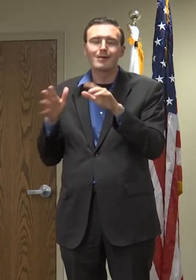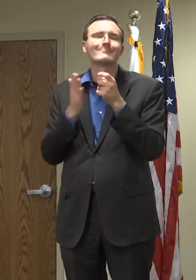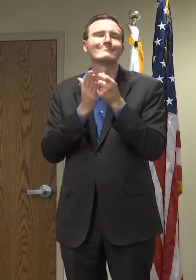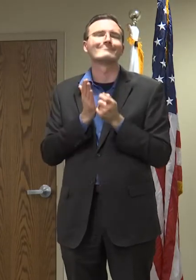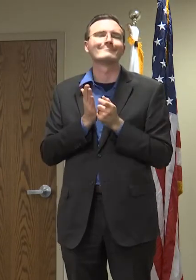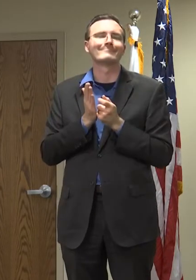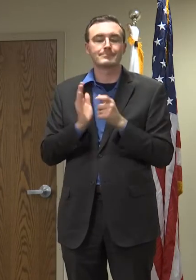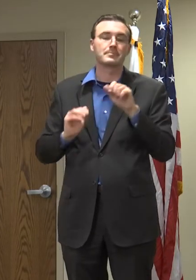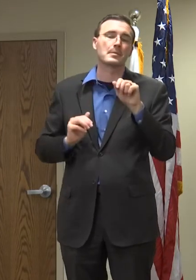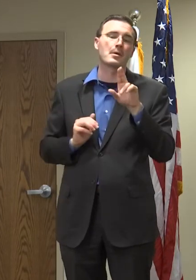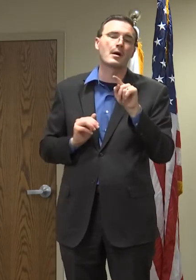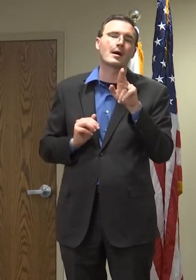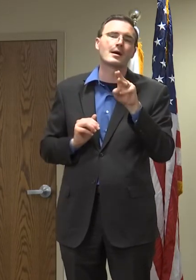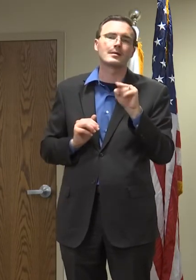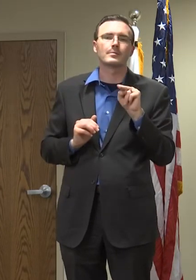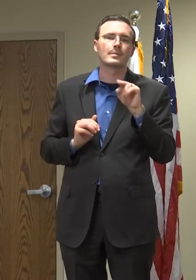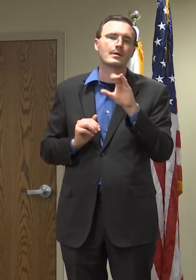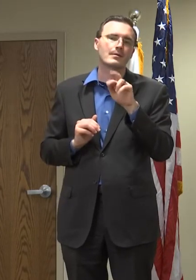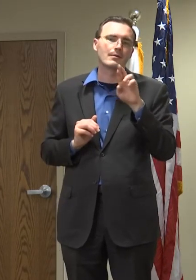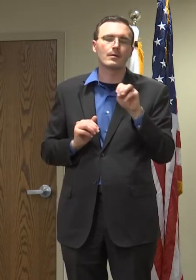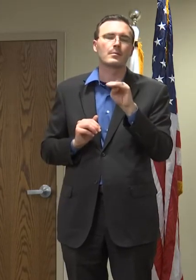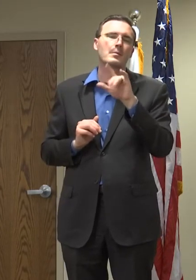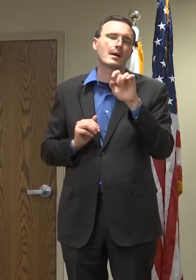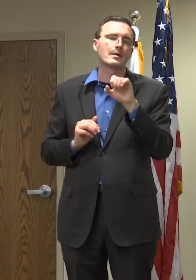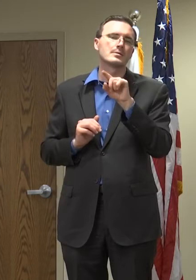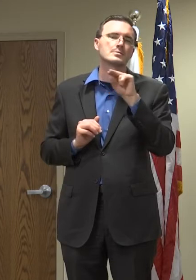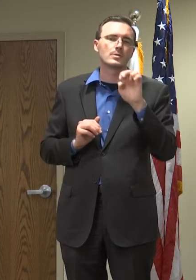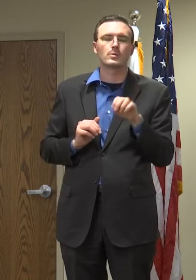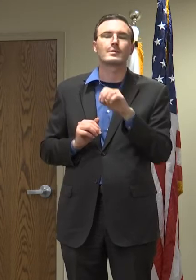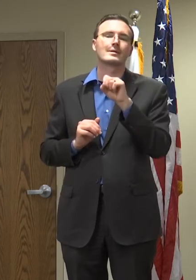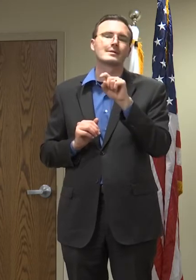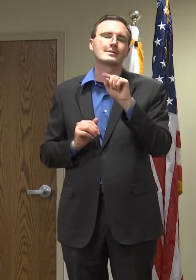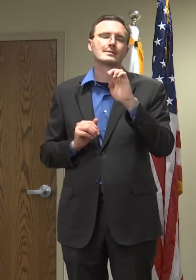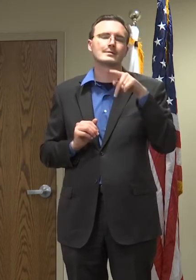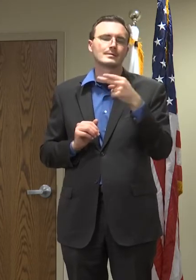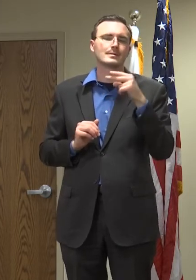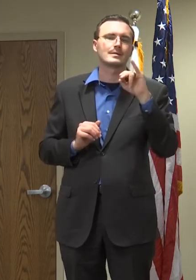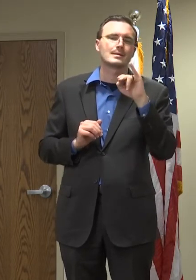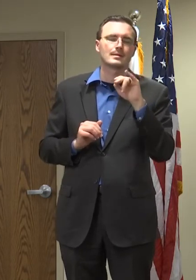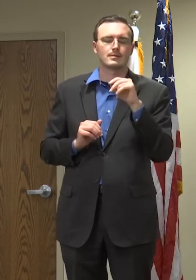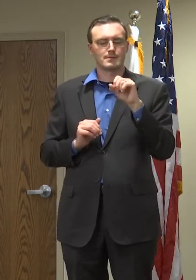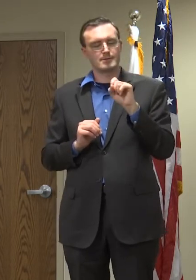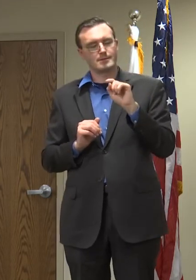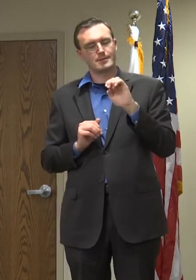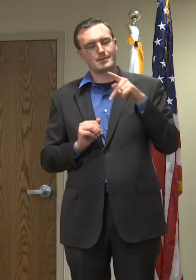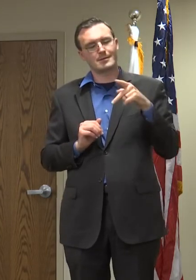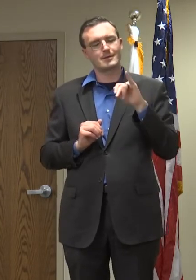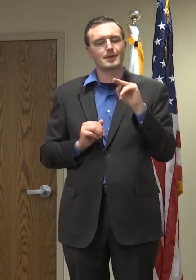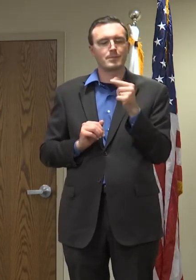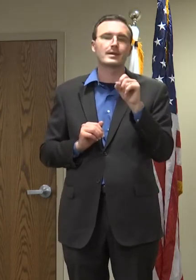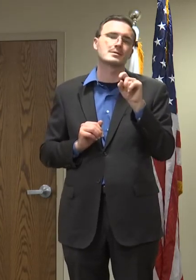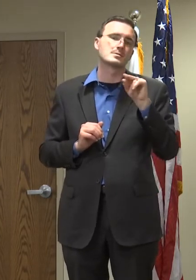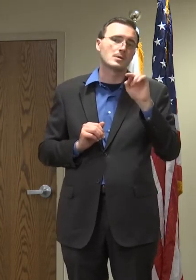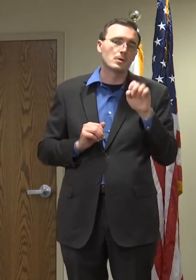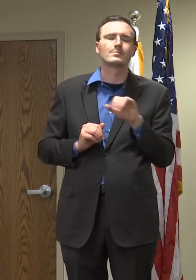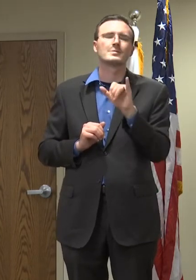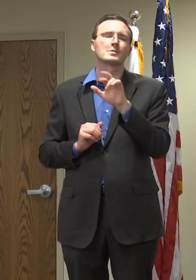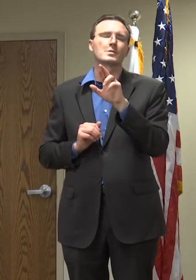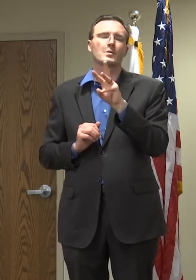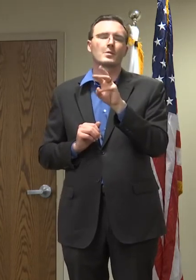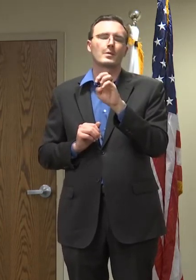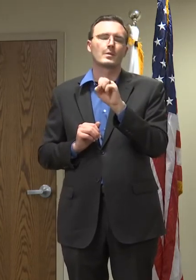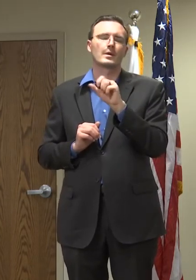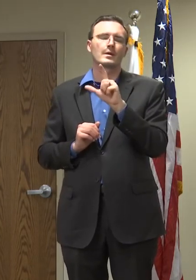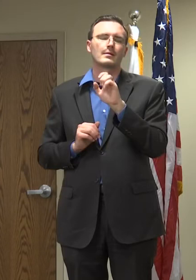Care, Milestone, Stepping Stones, the Atrium, and Wesley Willows. So I want to applaud those staffs that have worked